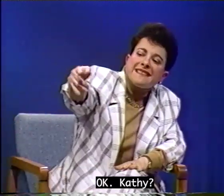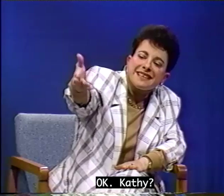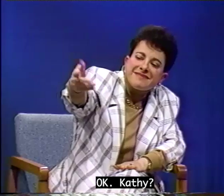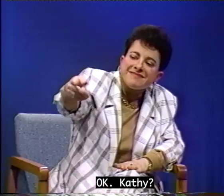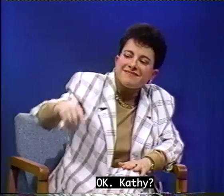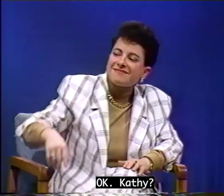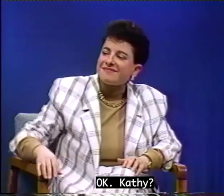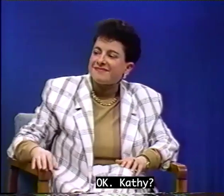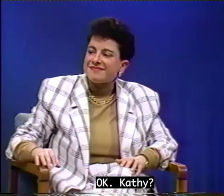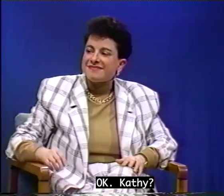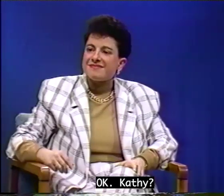Okay, Kathy?